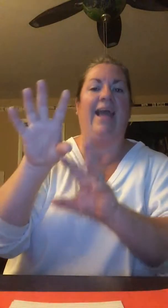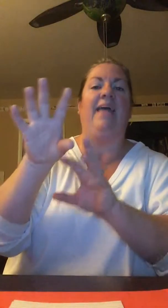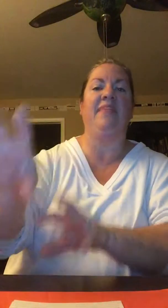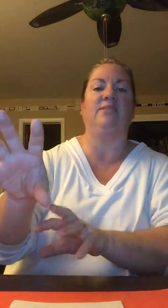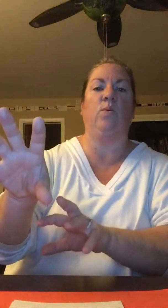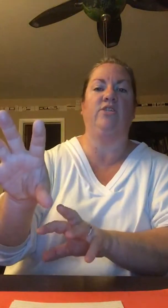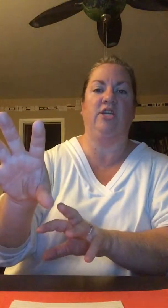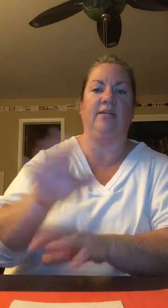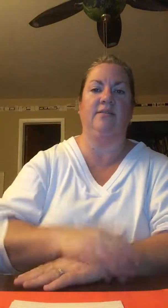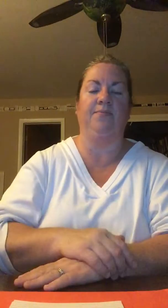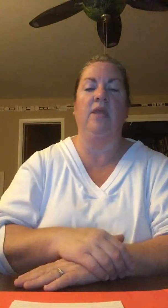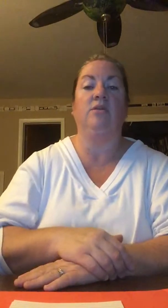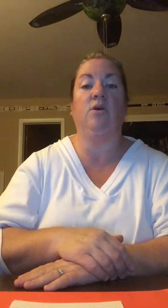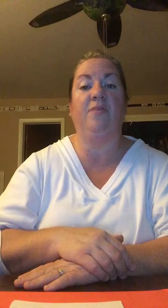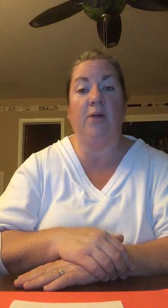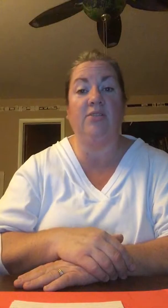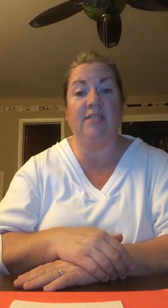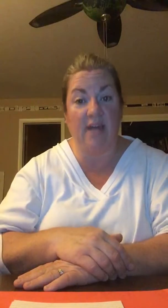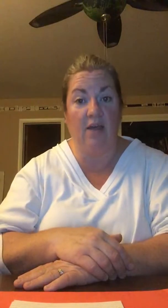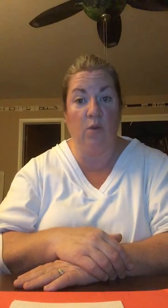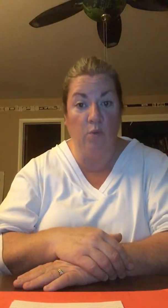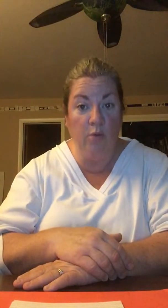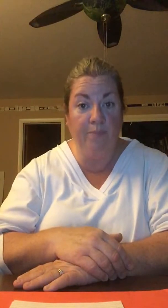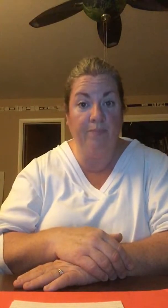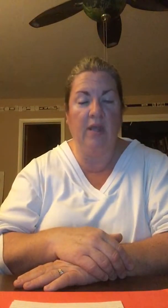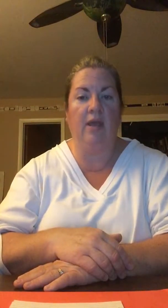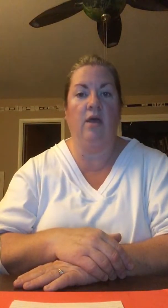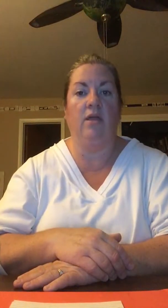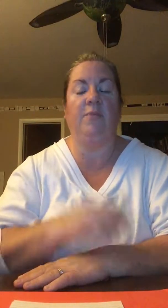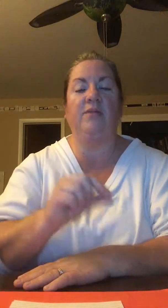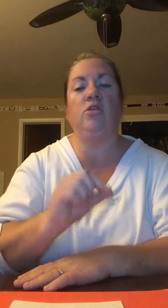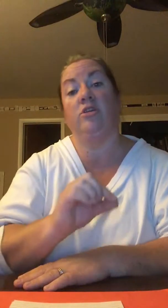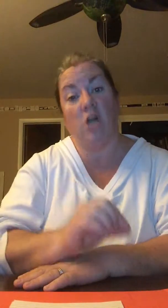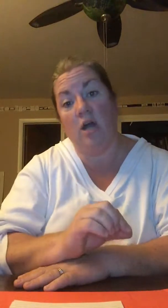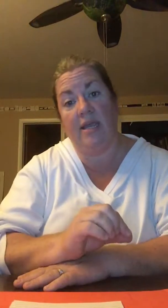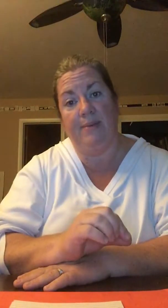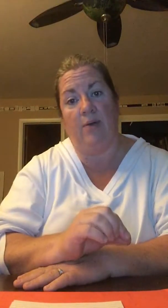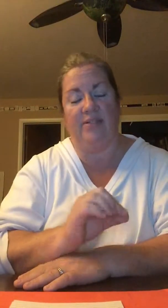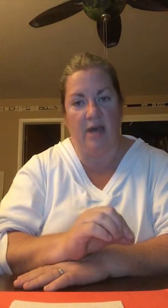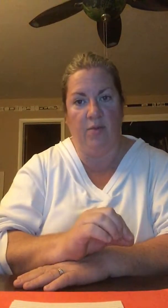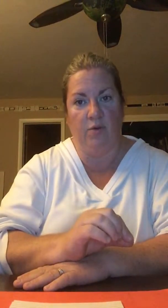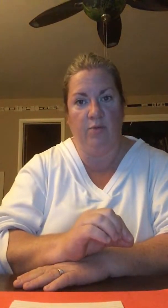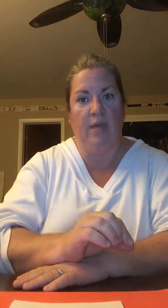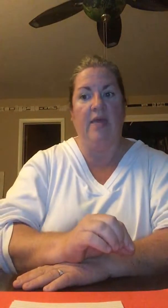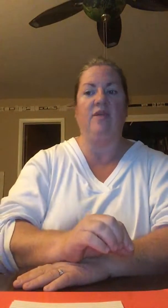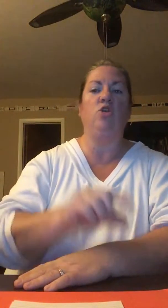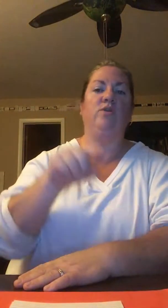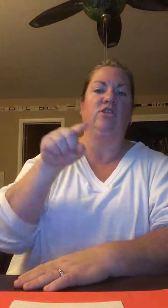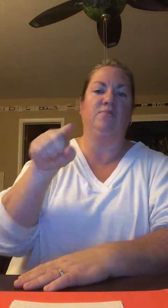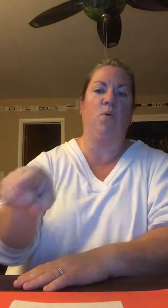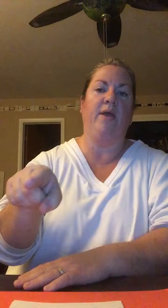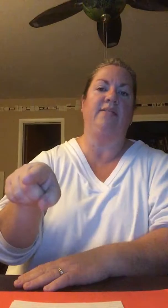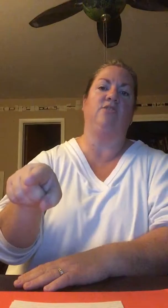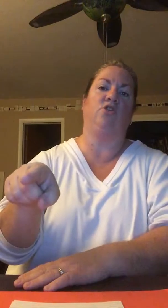and that's where she is. So if a person is not in the room, the person who you're talking about is not in the room, then you would just point to